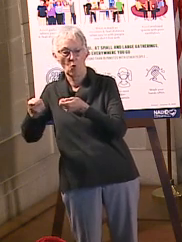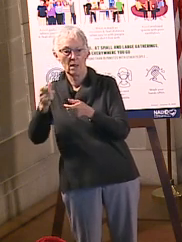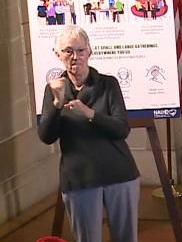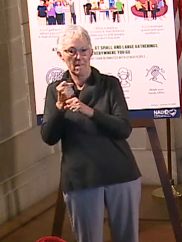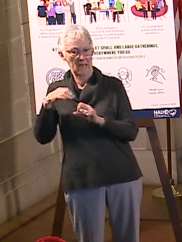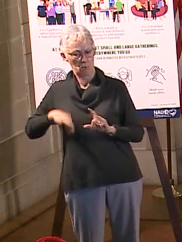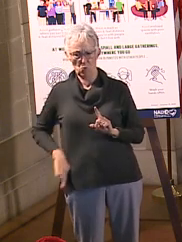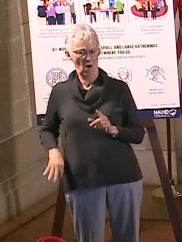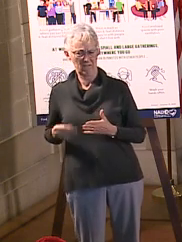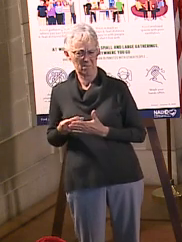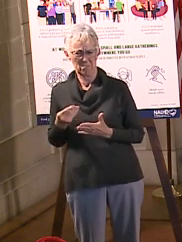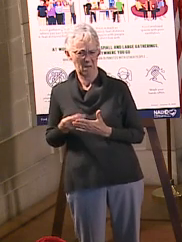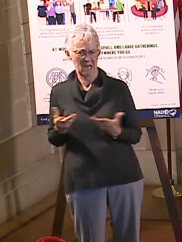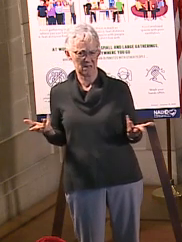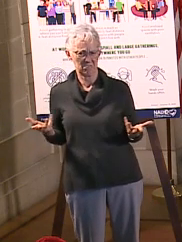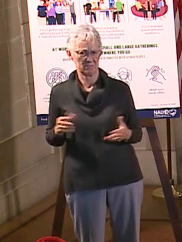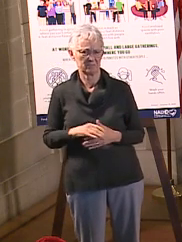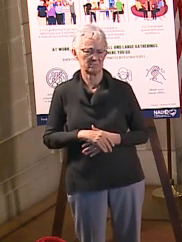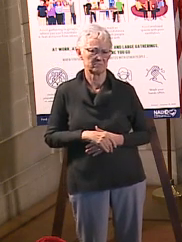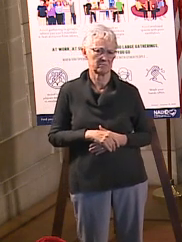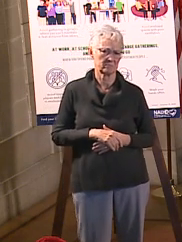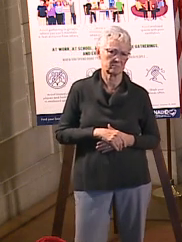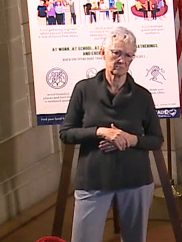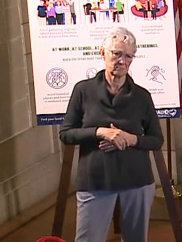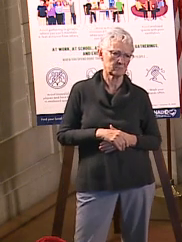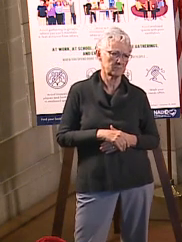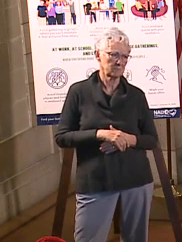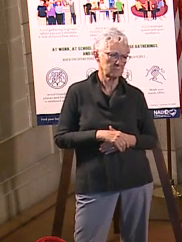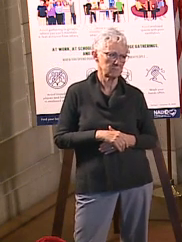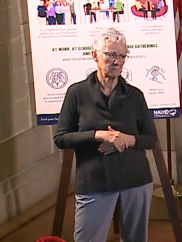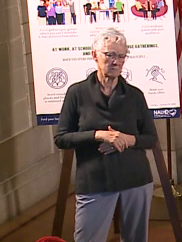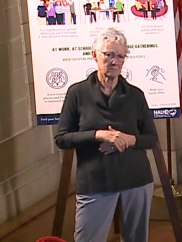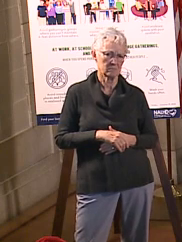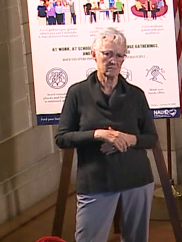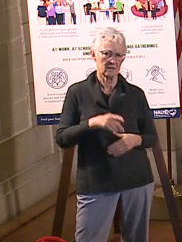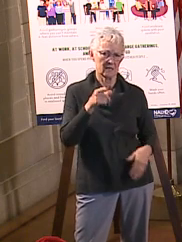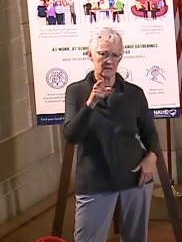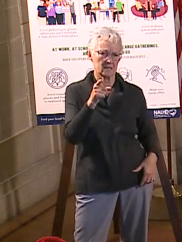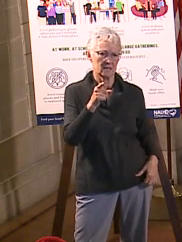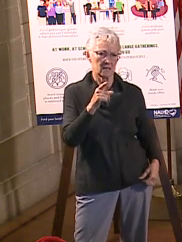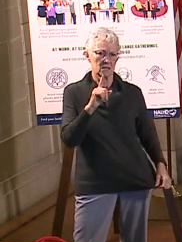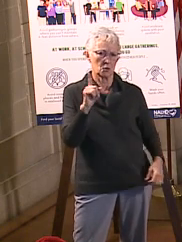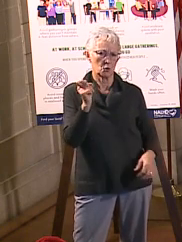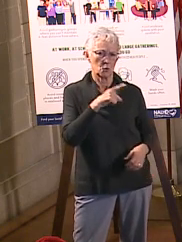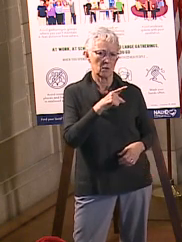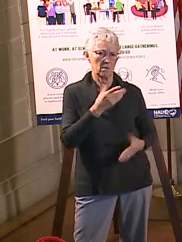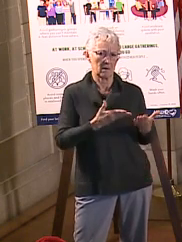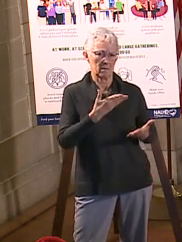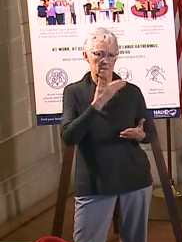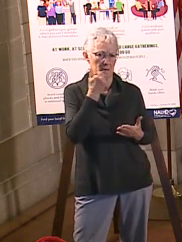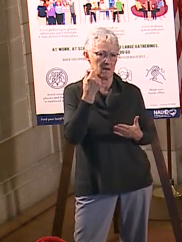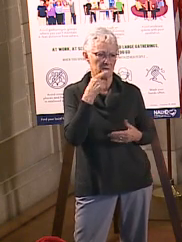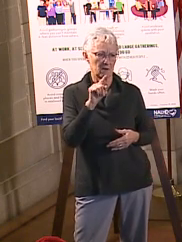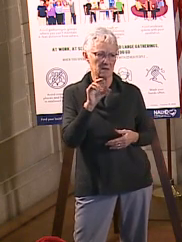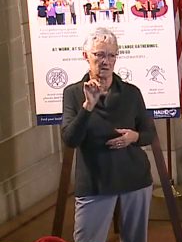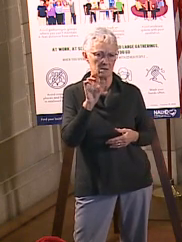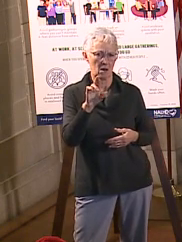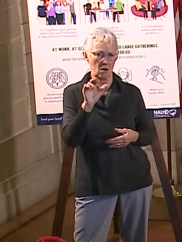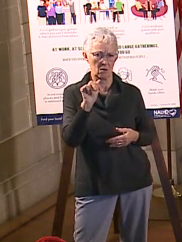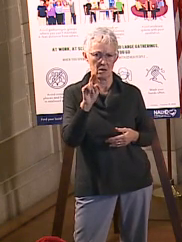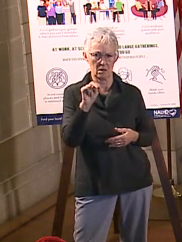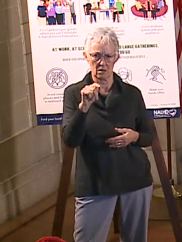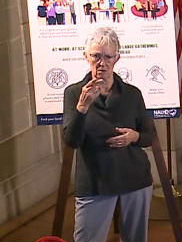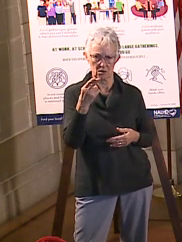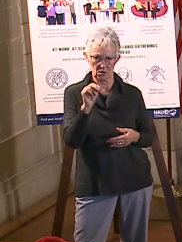Andrew. And maybe this is a better question for Dr. Antone, but, is one of the reasons why the hospitalization rate is going down is